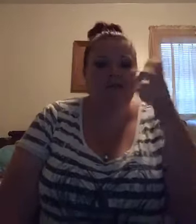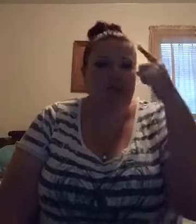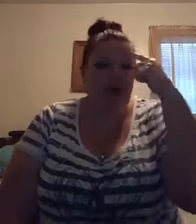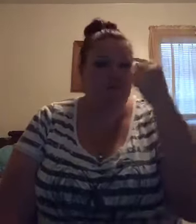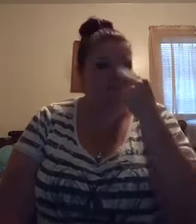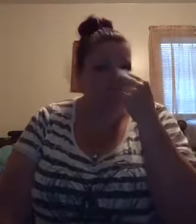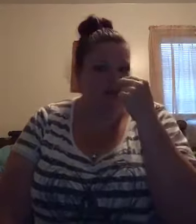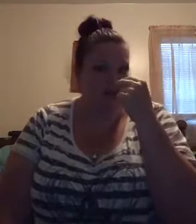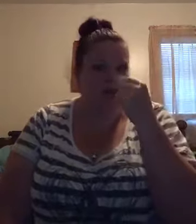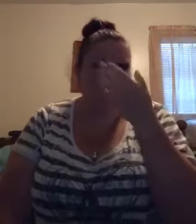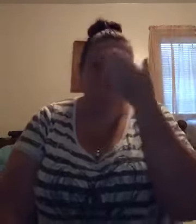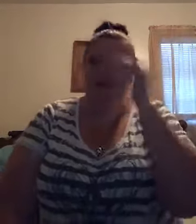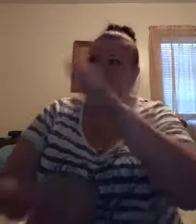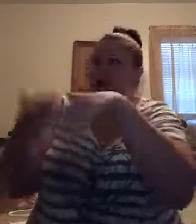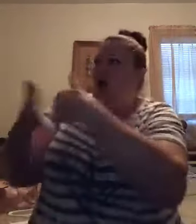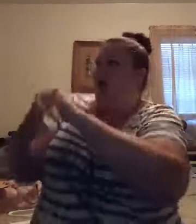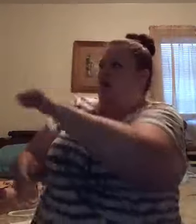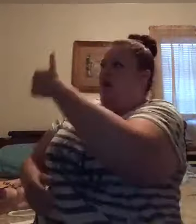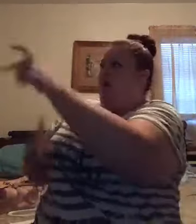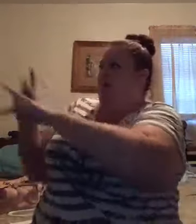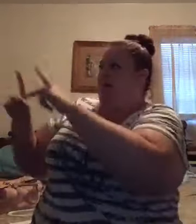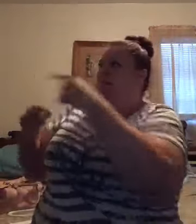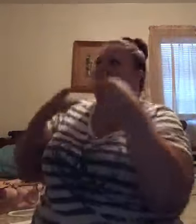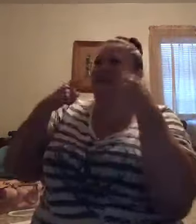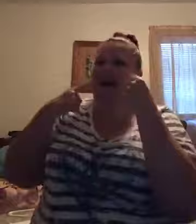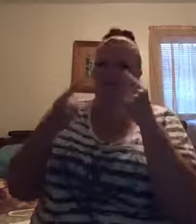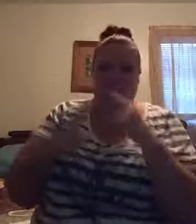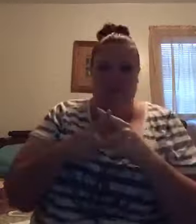thought it was funny because all the other people was laughing too.